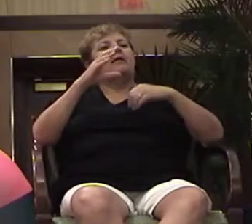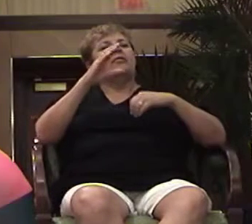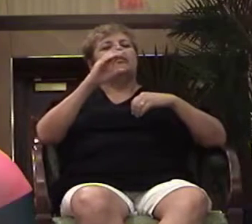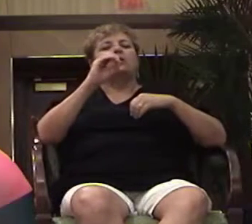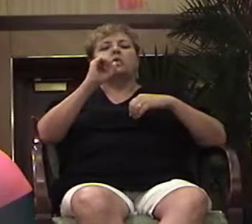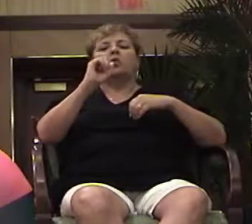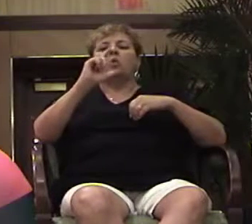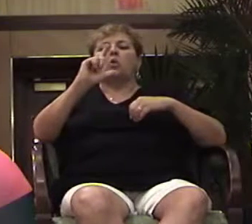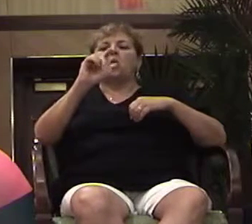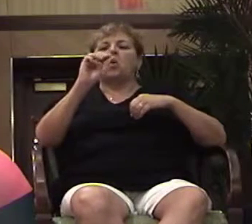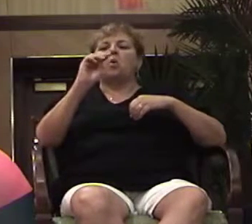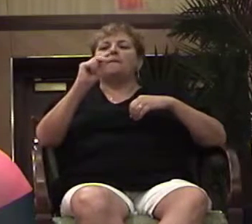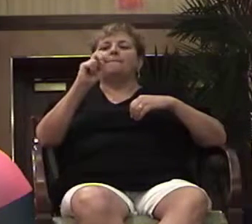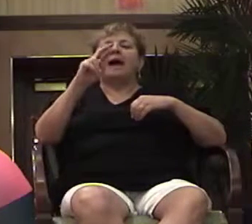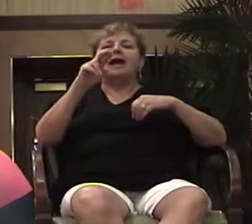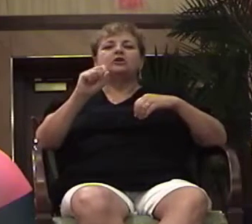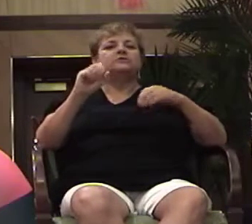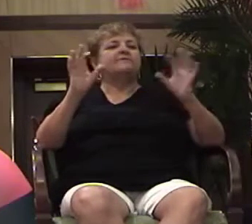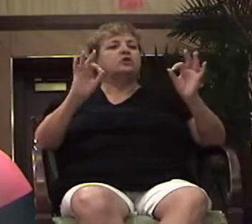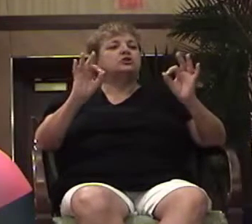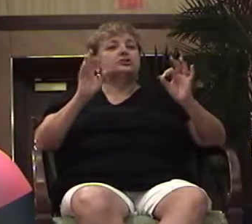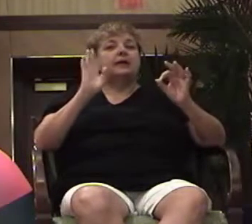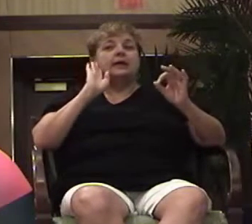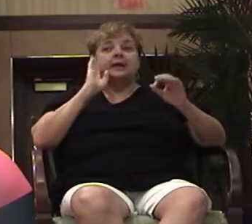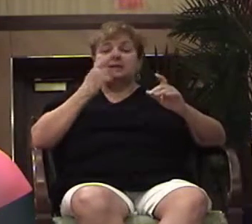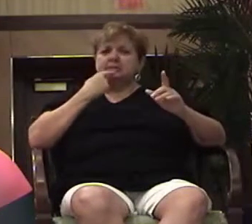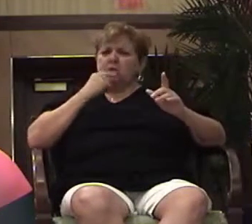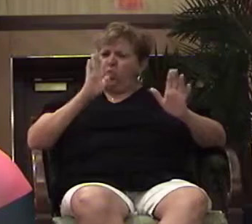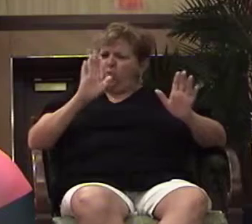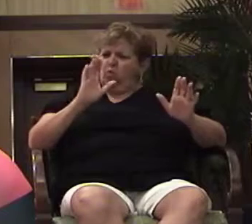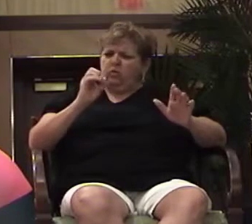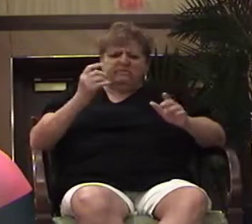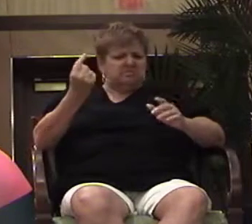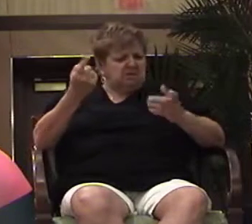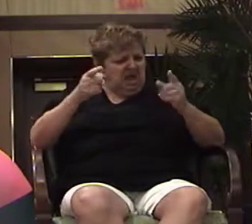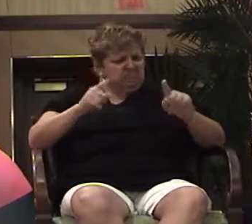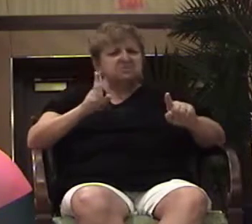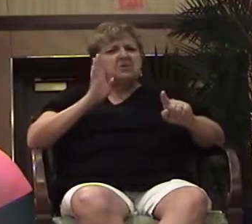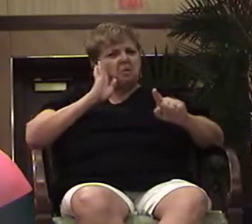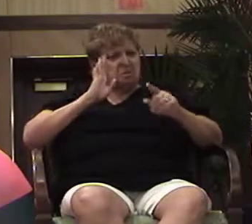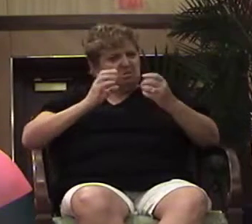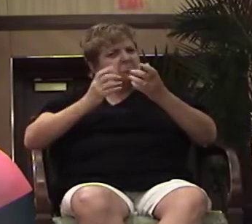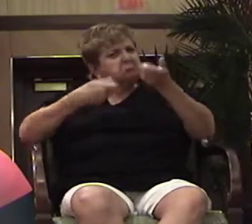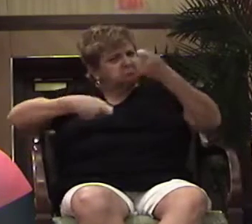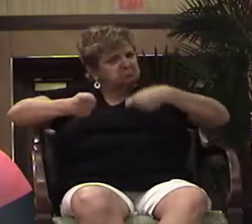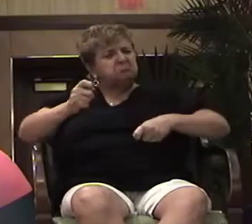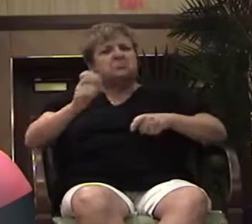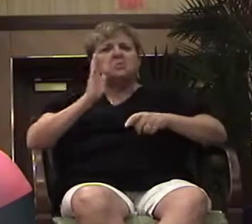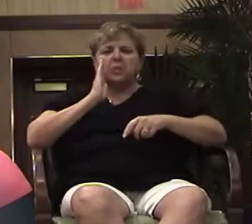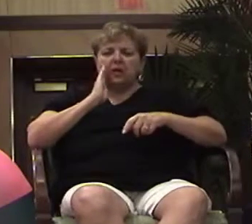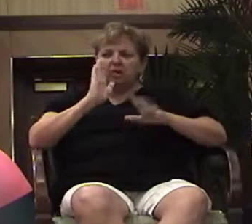know, bedroom sets, and he guaranteed to stand behind every one of them. But it was a